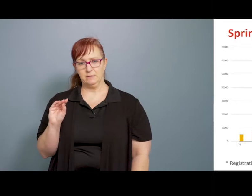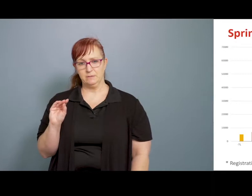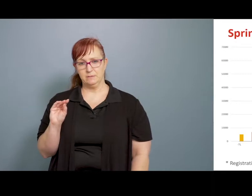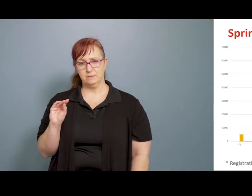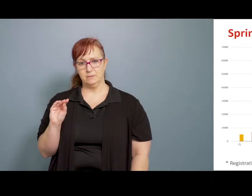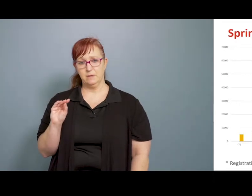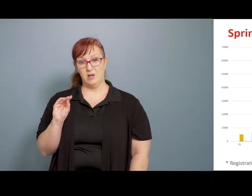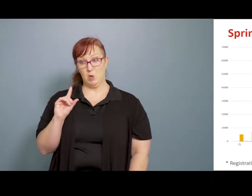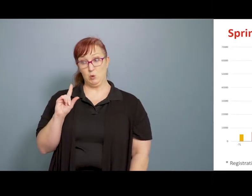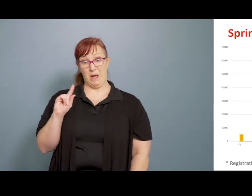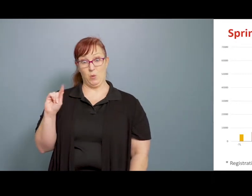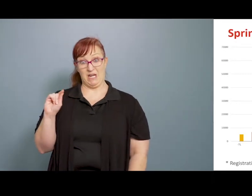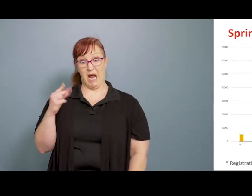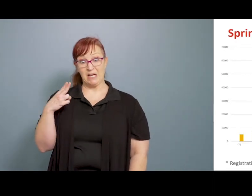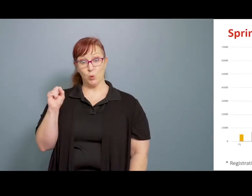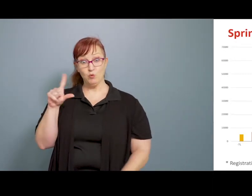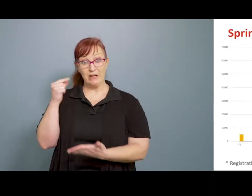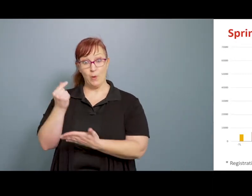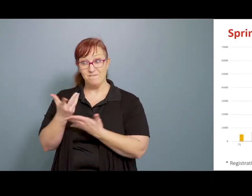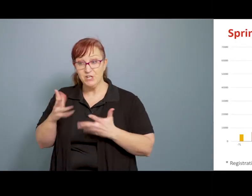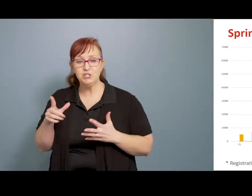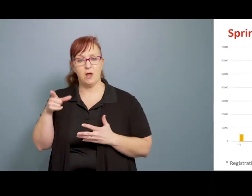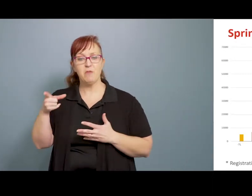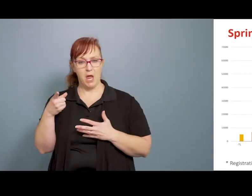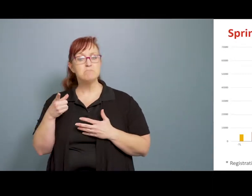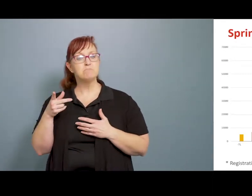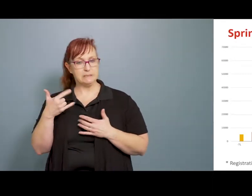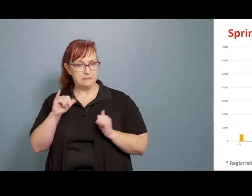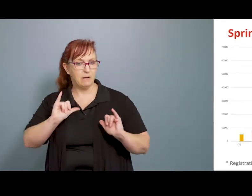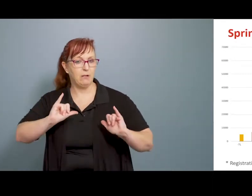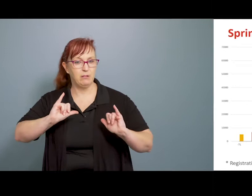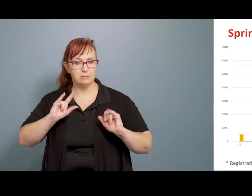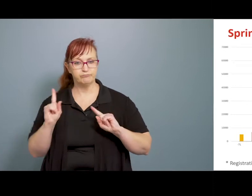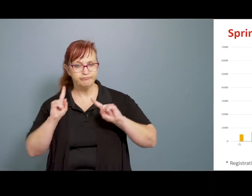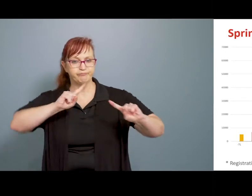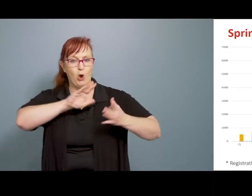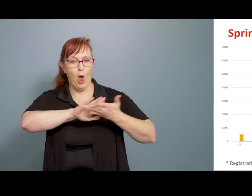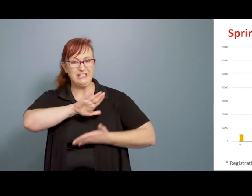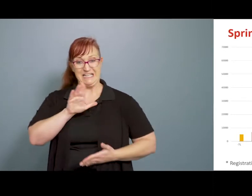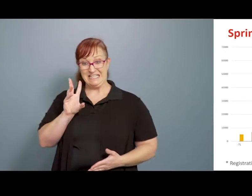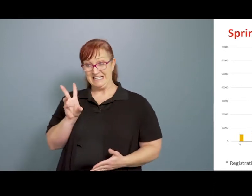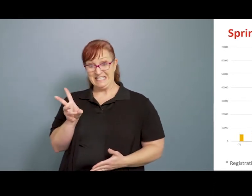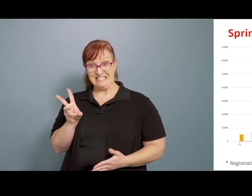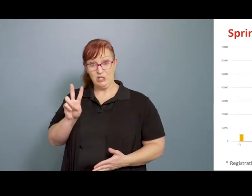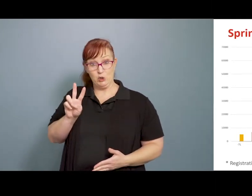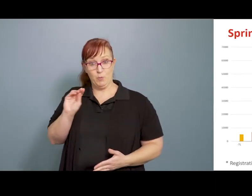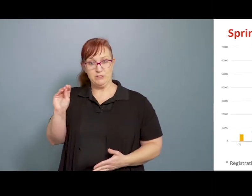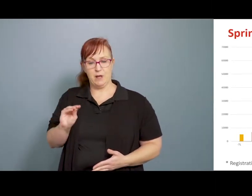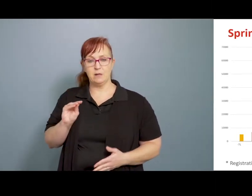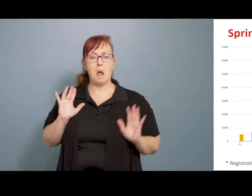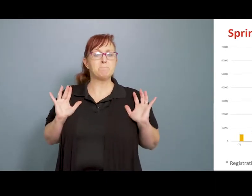in 2020 went on to higher education, leaving 62% who chose not